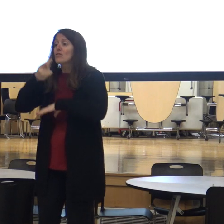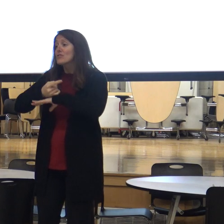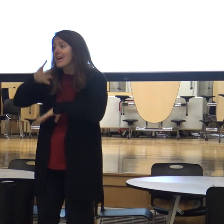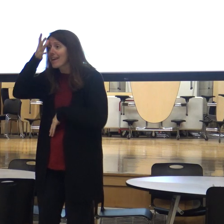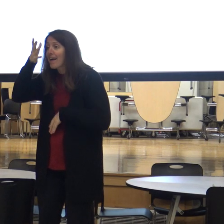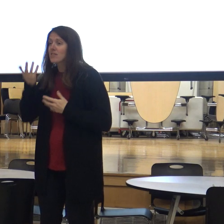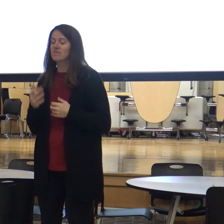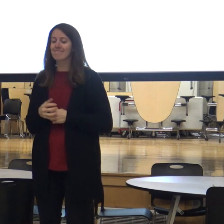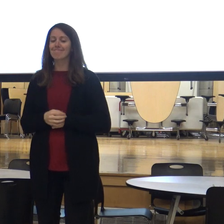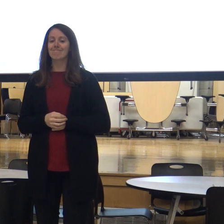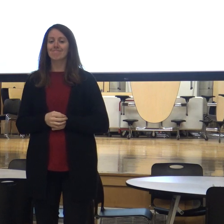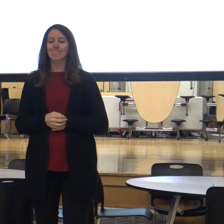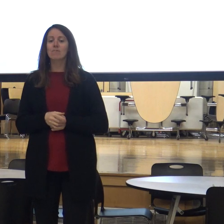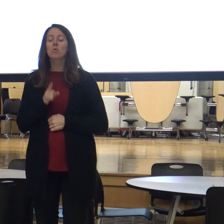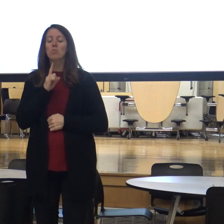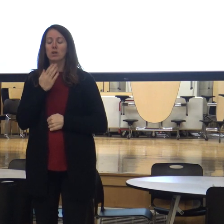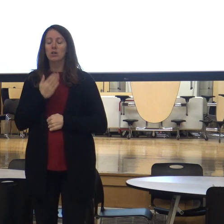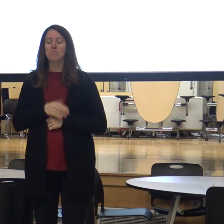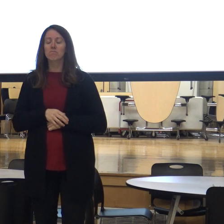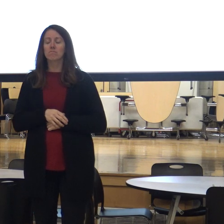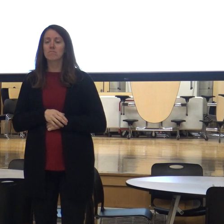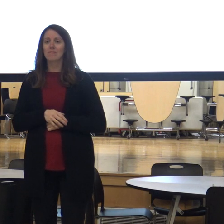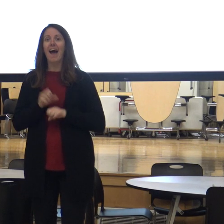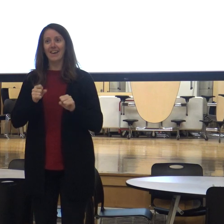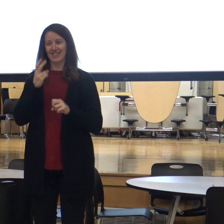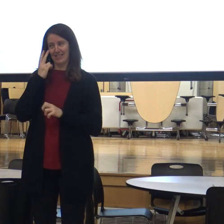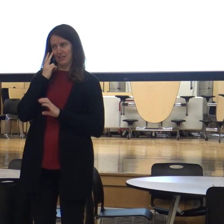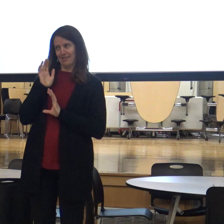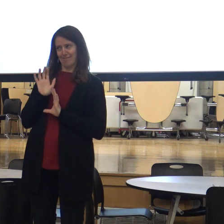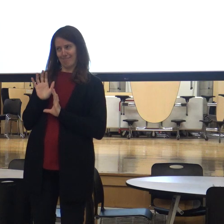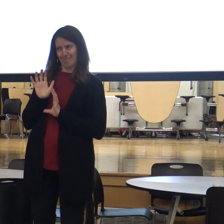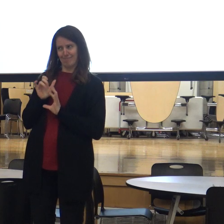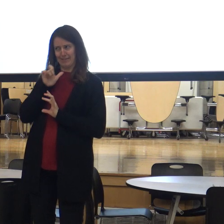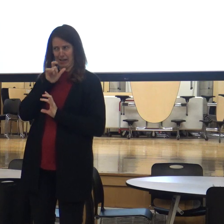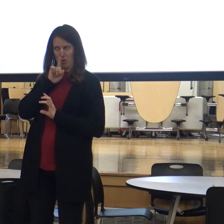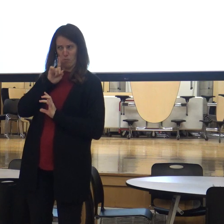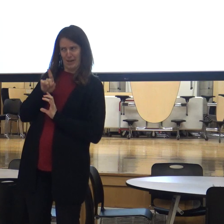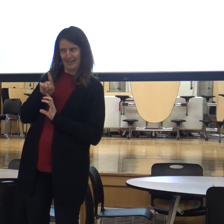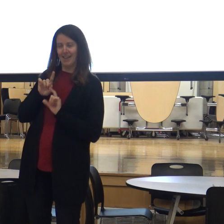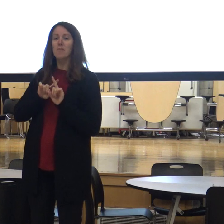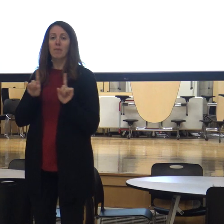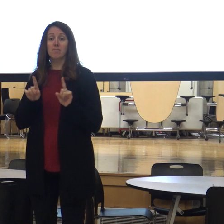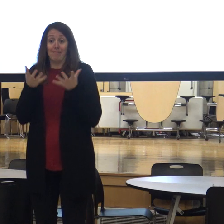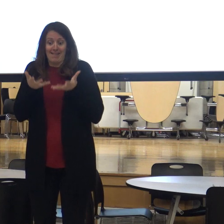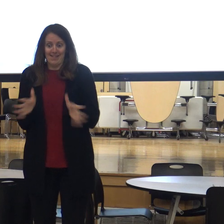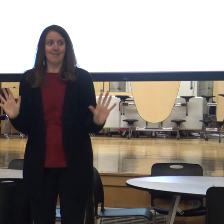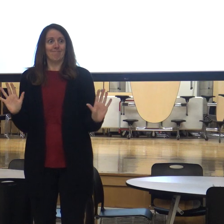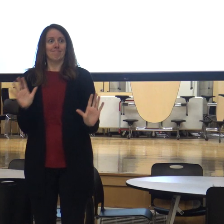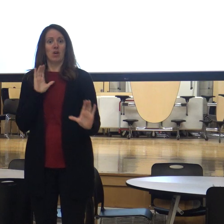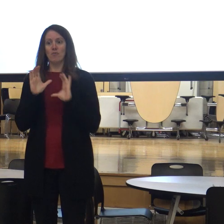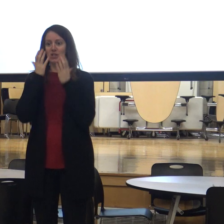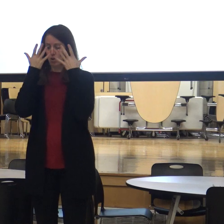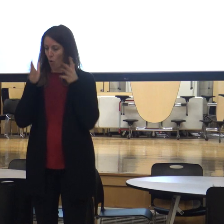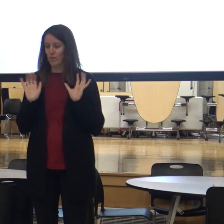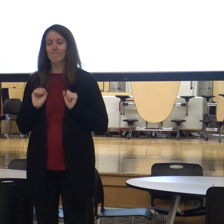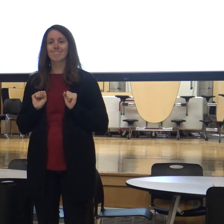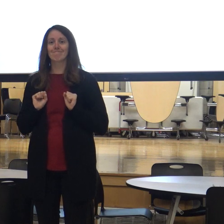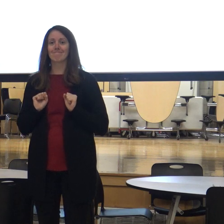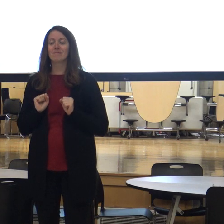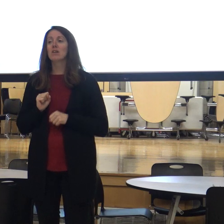his teeth, really good. I could tell as a kid it probably was not really good, but that was the end of the conversation. And so I